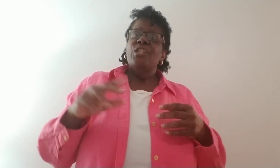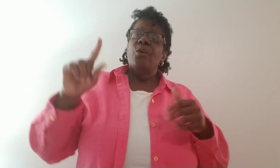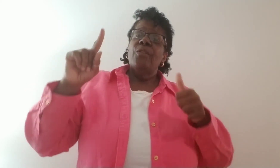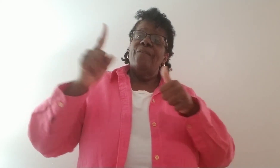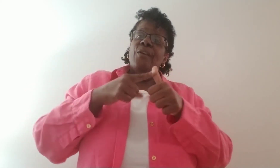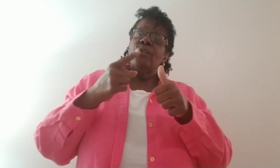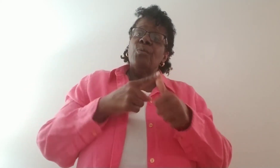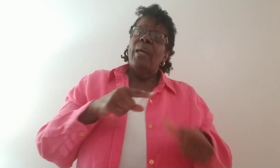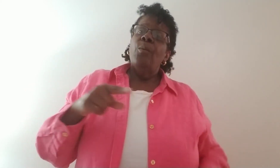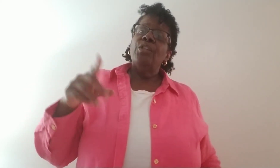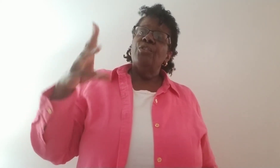the first way I want to do